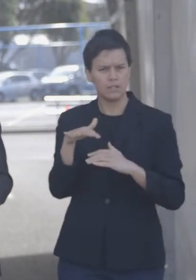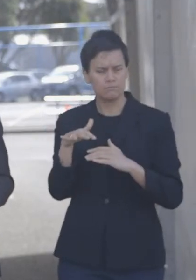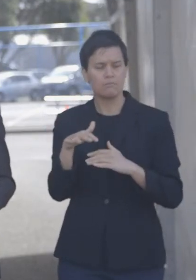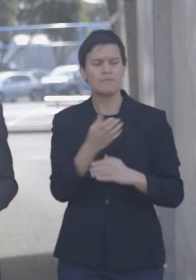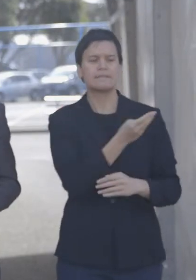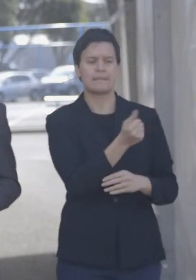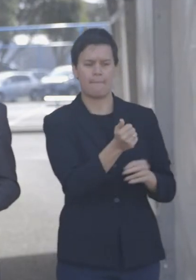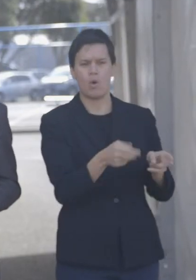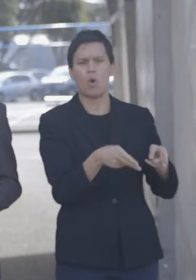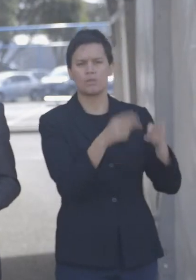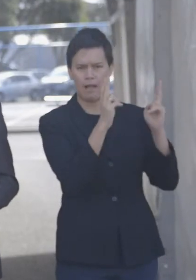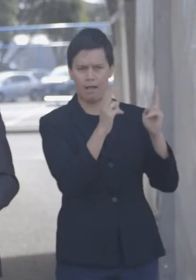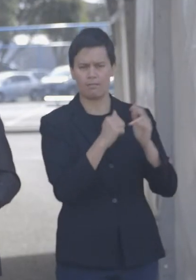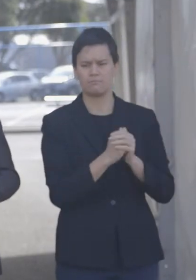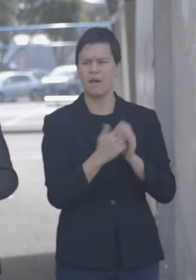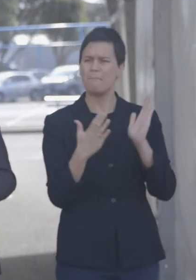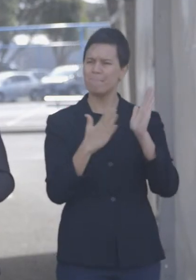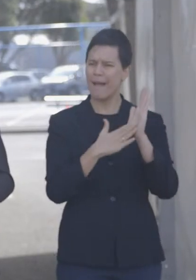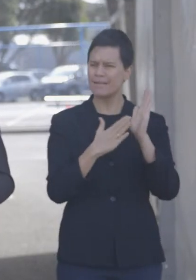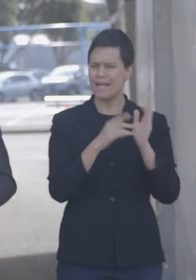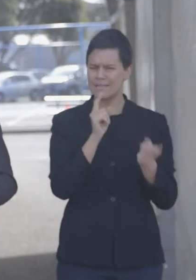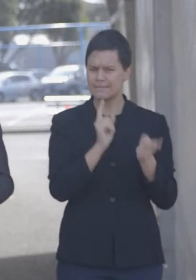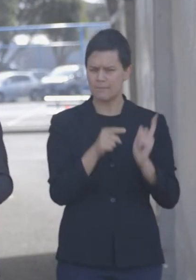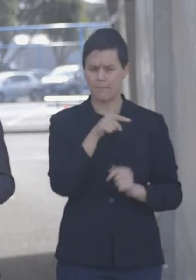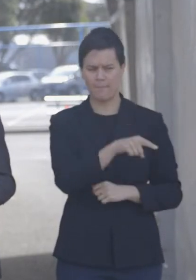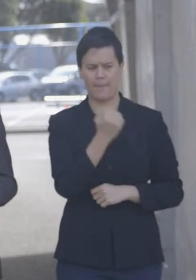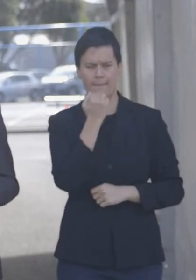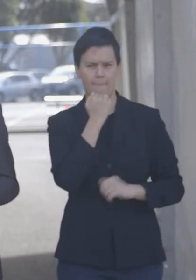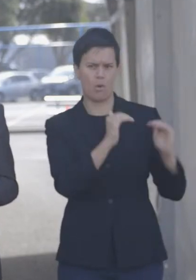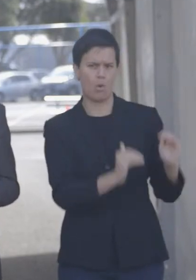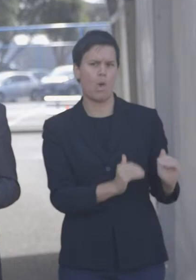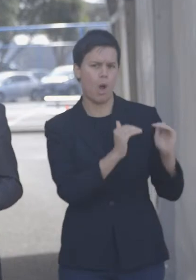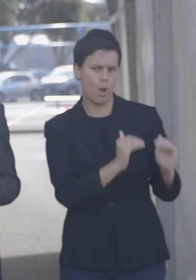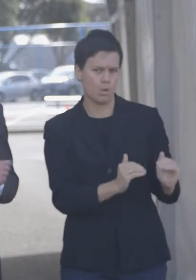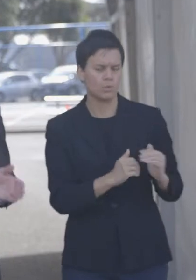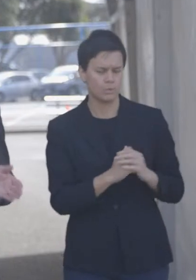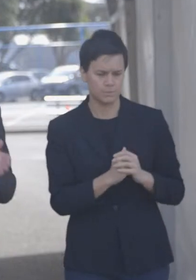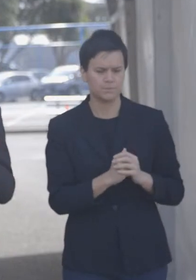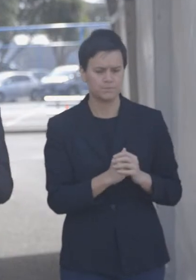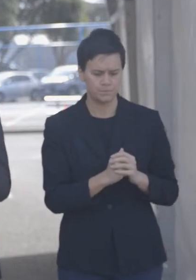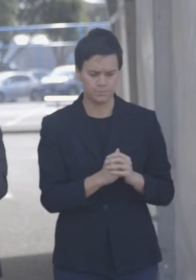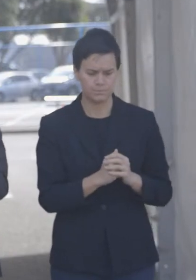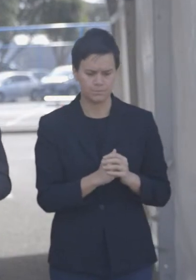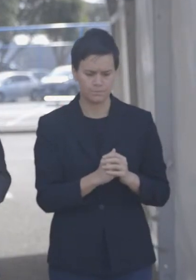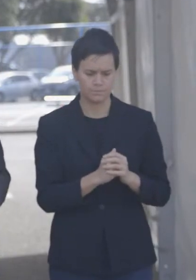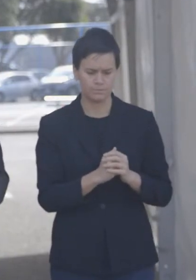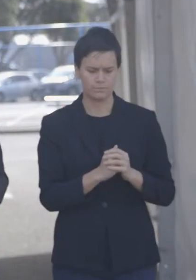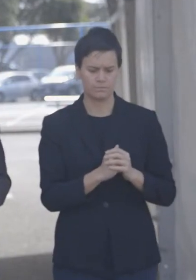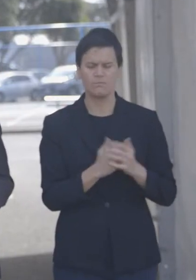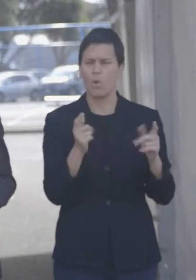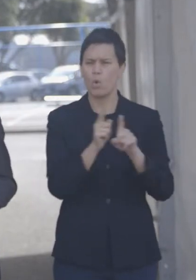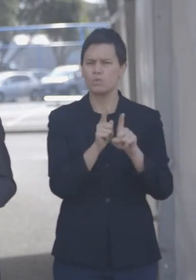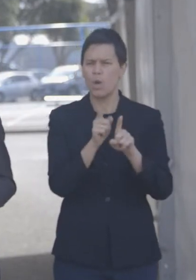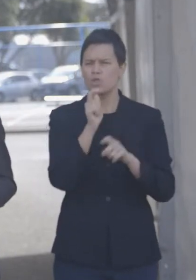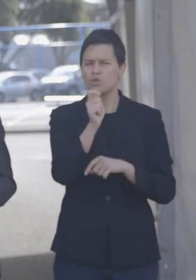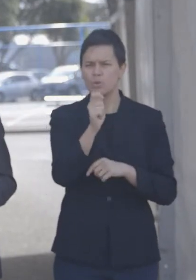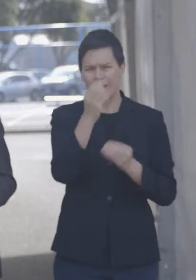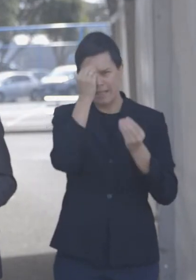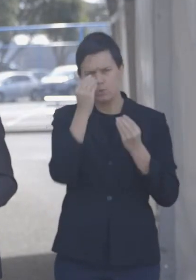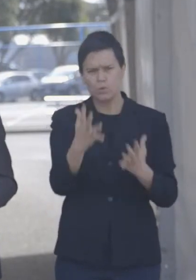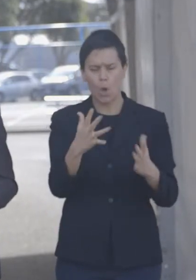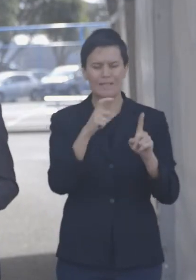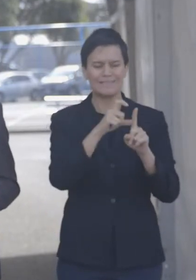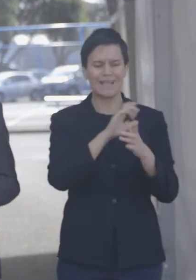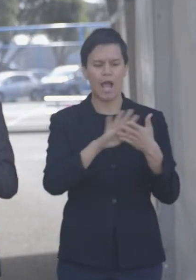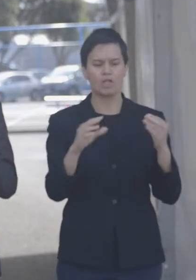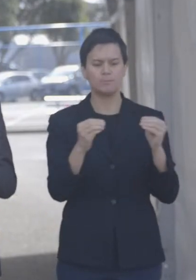on Mondays, and we will be letting you know in the next day or two where we're going to have pop-up clinics in a range of DHBs around the